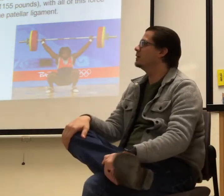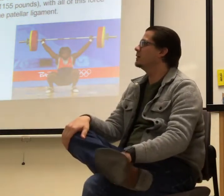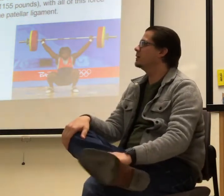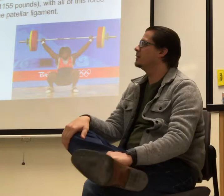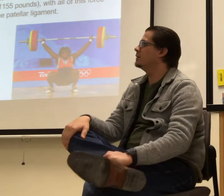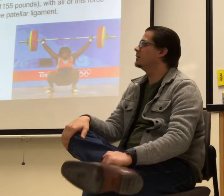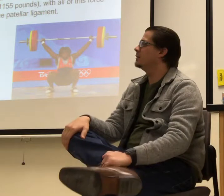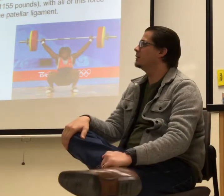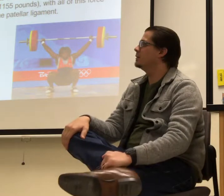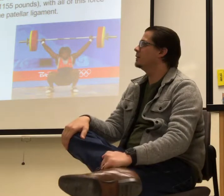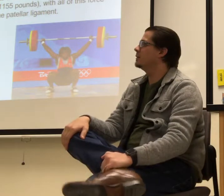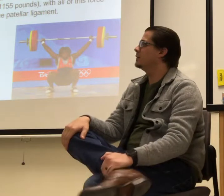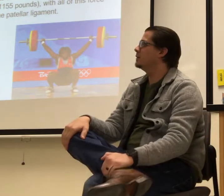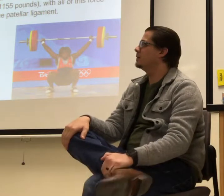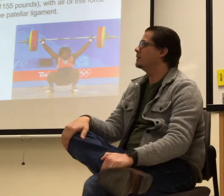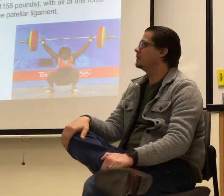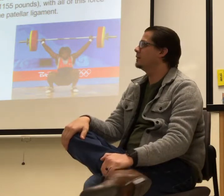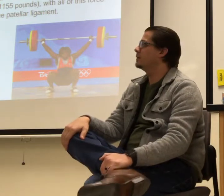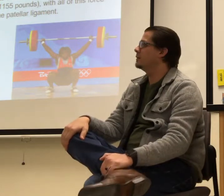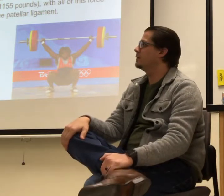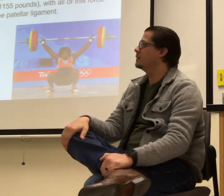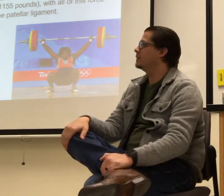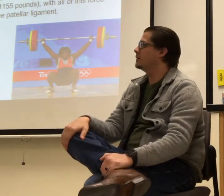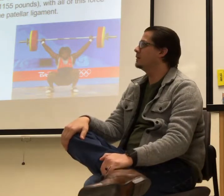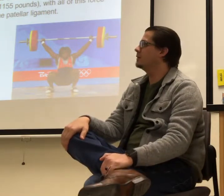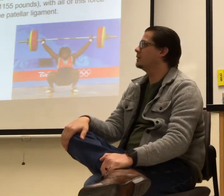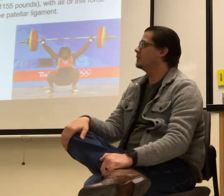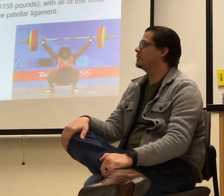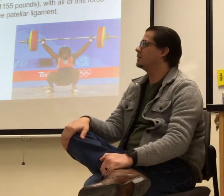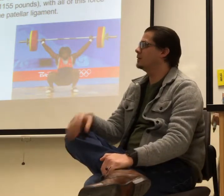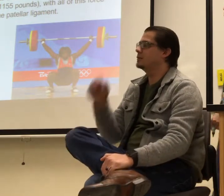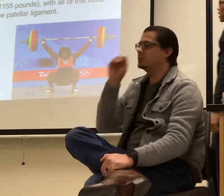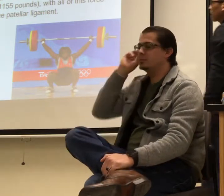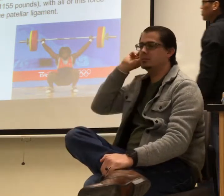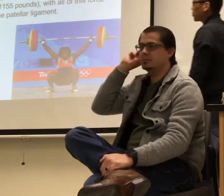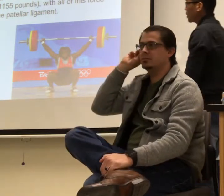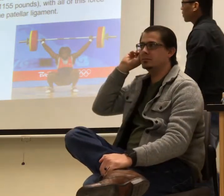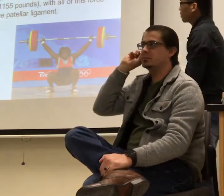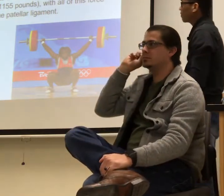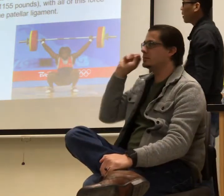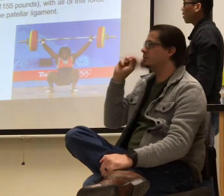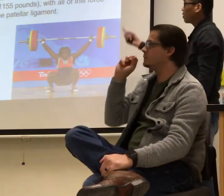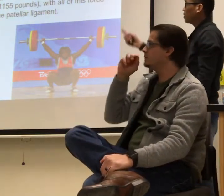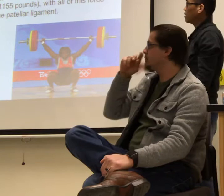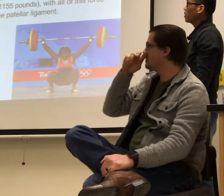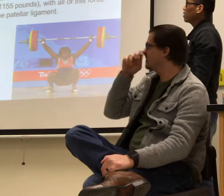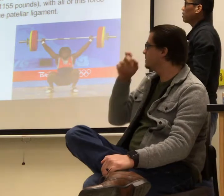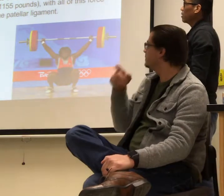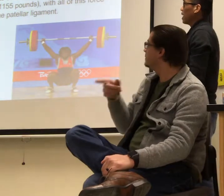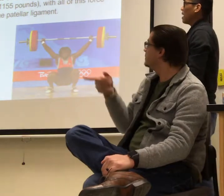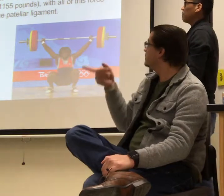lift. Quadriceps of a world-class weightlifter can generate maximal contractile strength of about